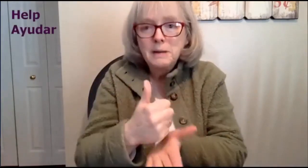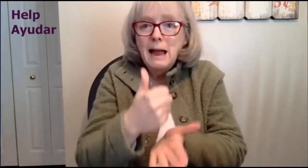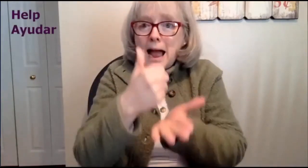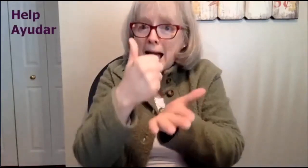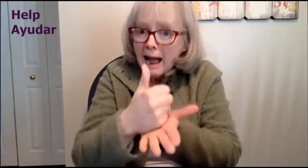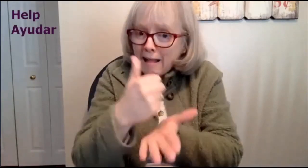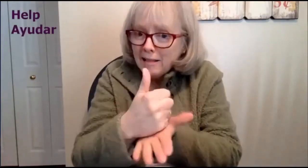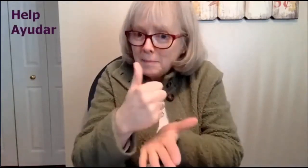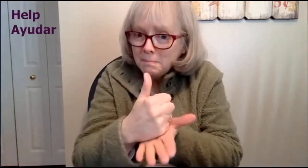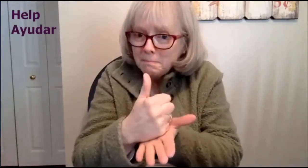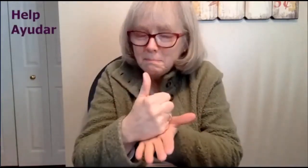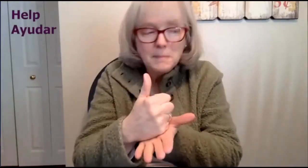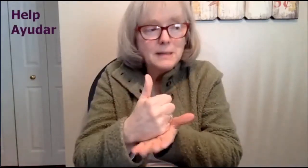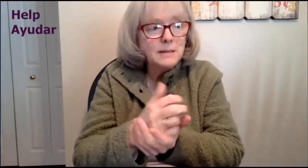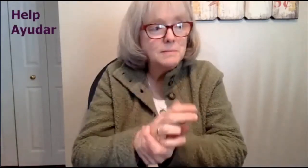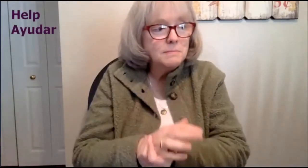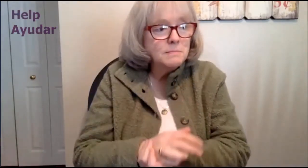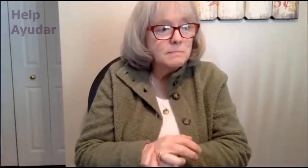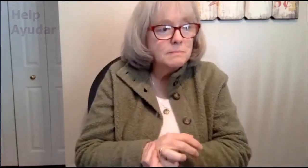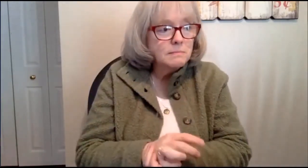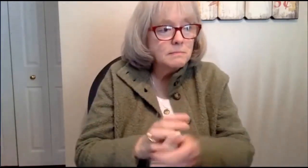Help.